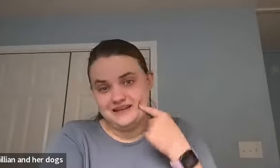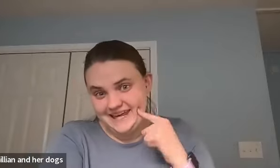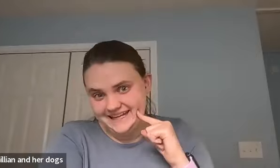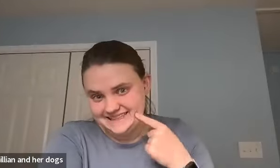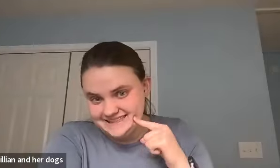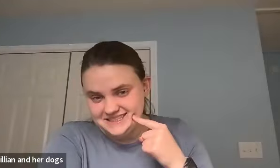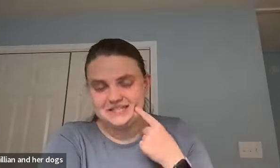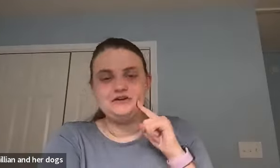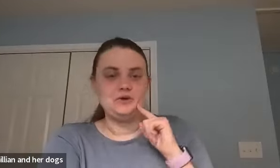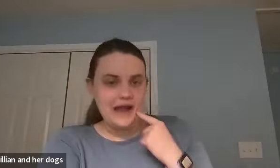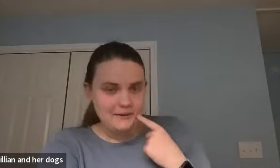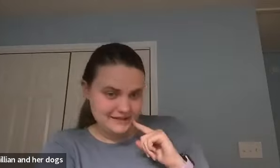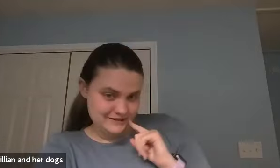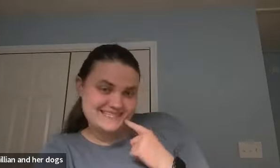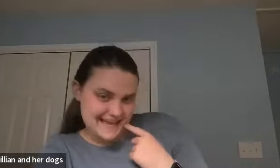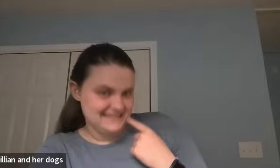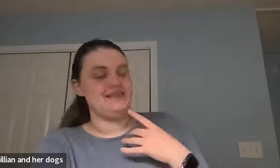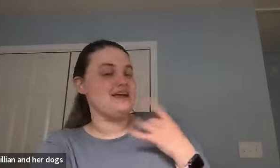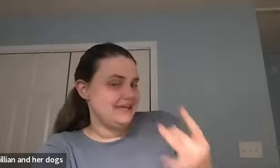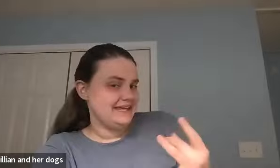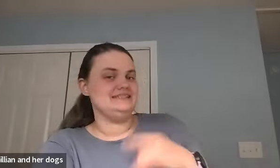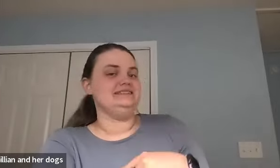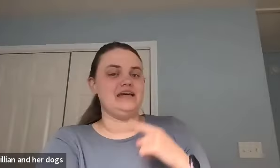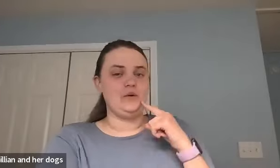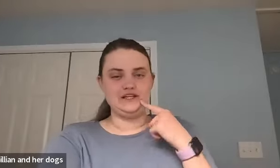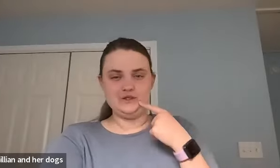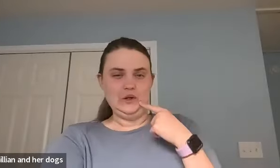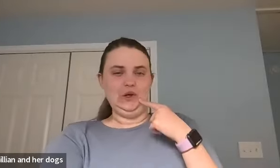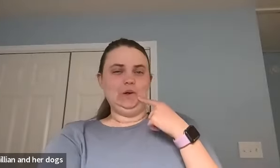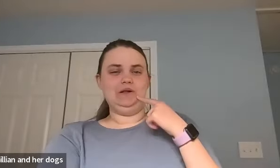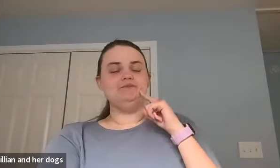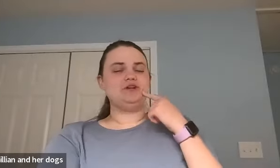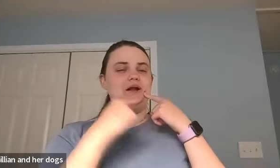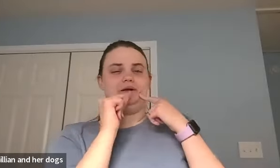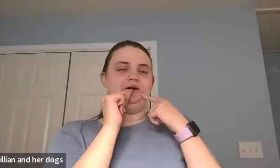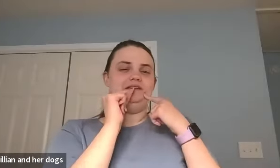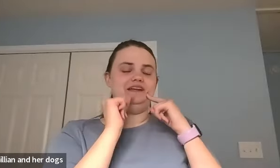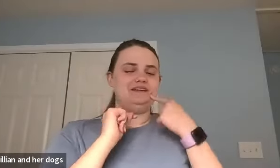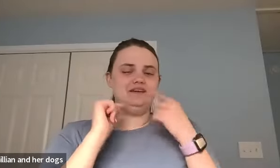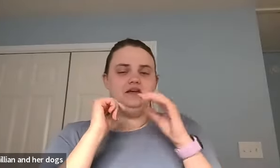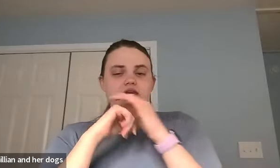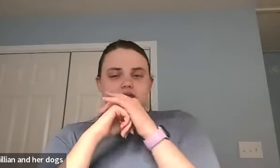like candy. You know, you're happy, you're excited, you like candy. Sour is your lips kind of curling in.